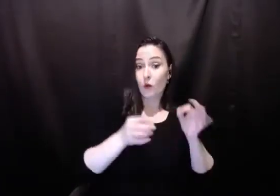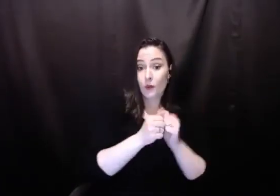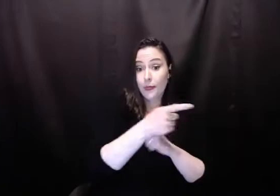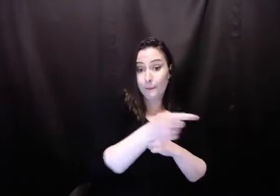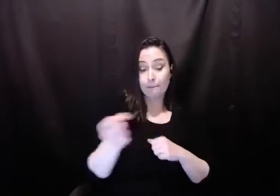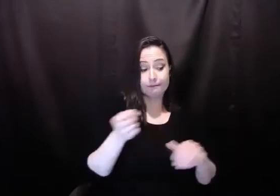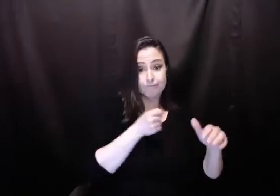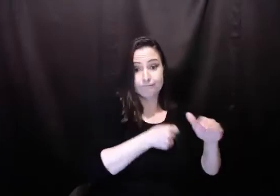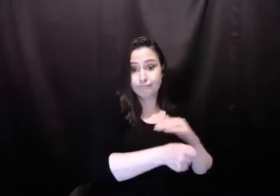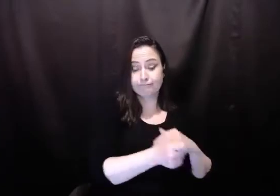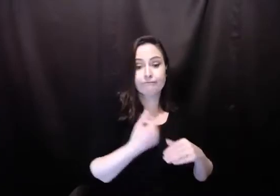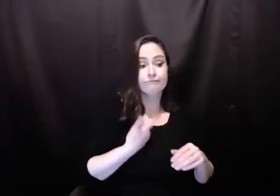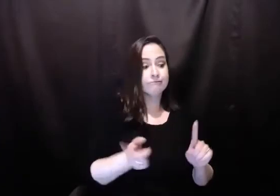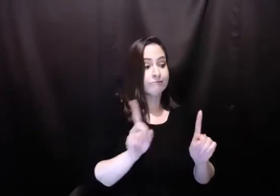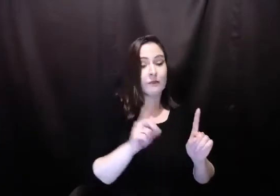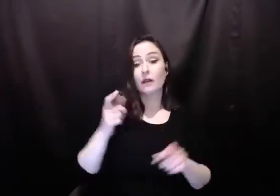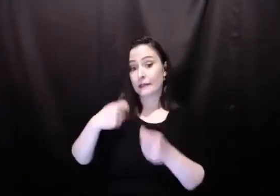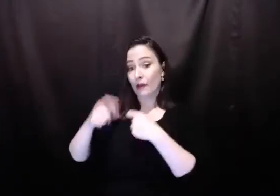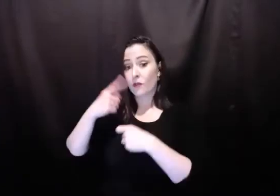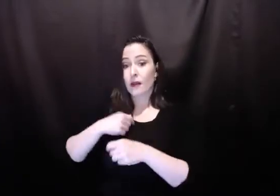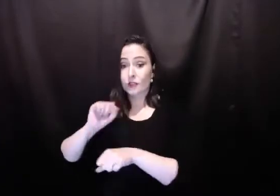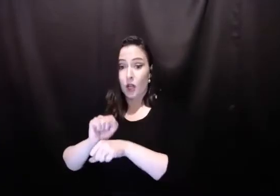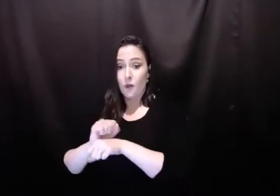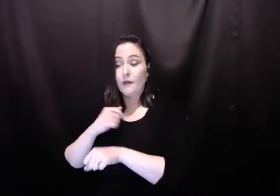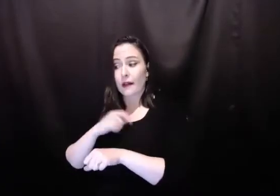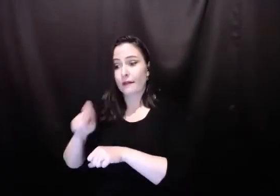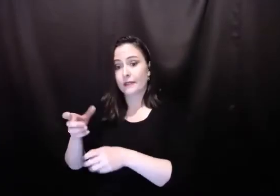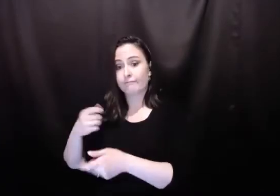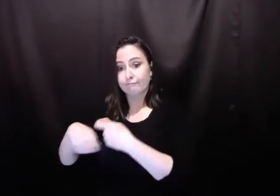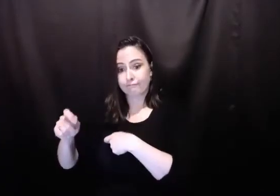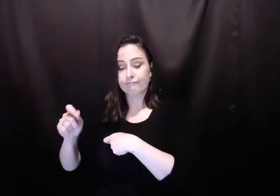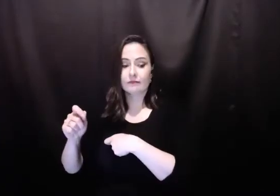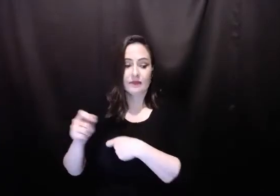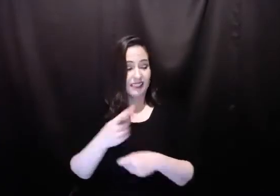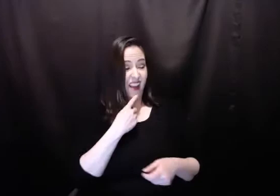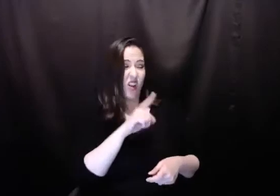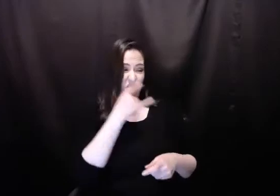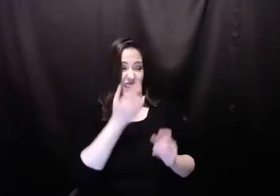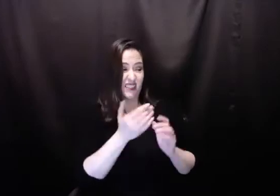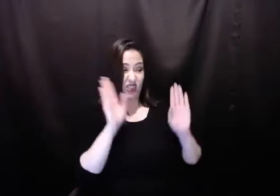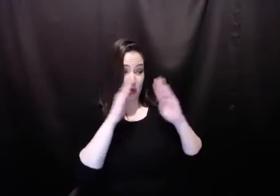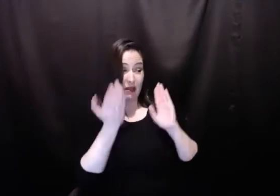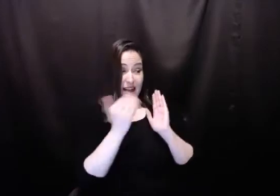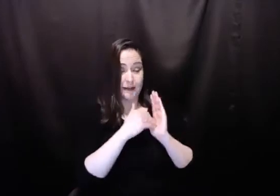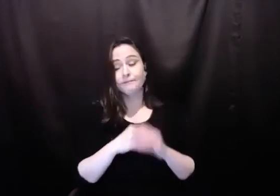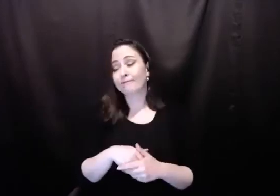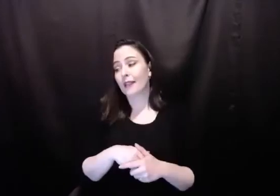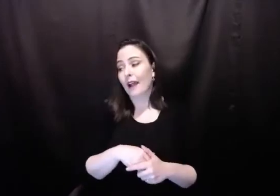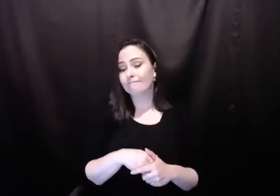they are. I'd get a sub, and then I would go to court with these kids. I never hired a lawyer, ever. And